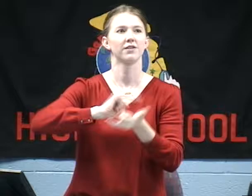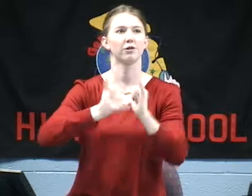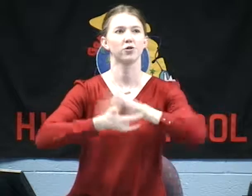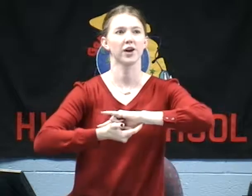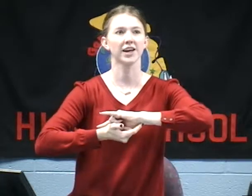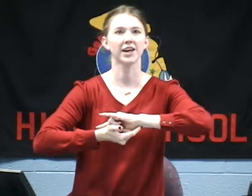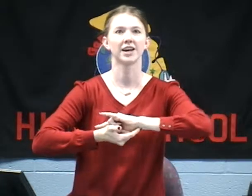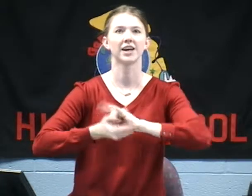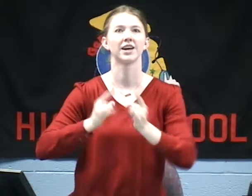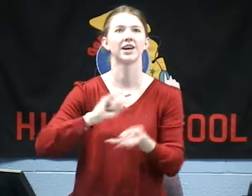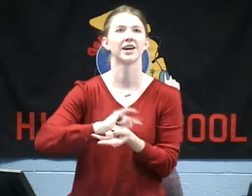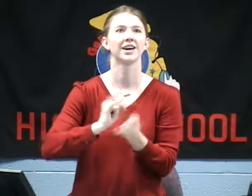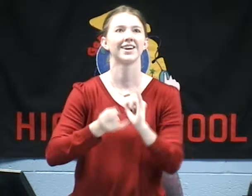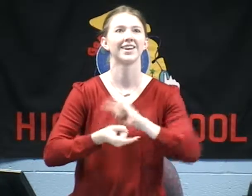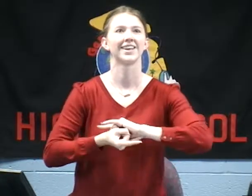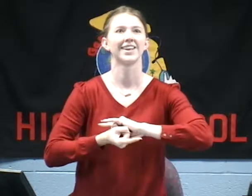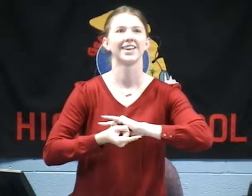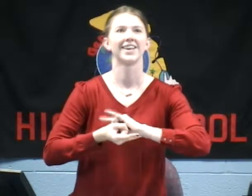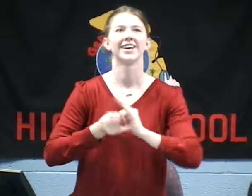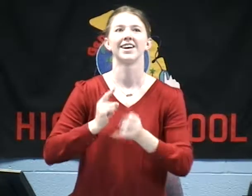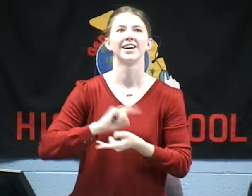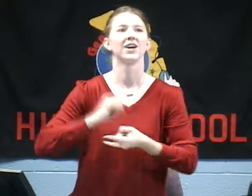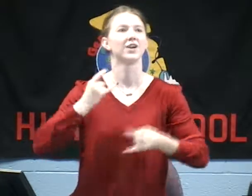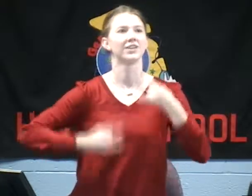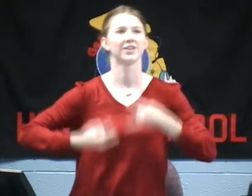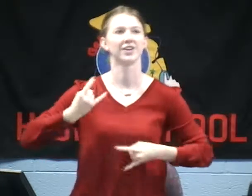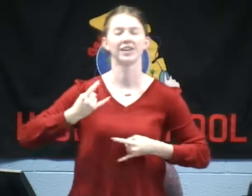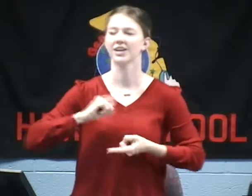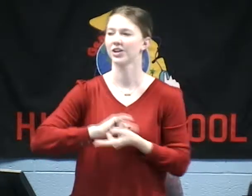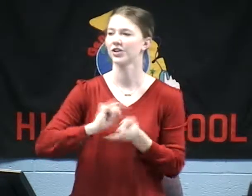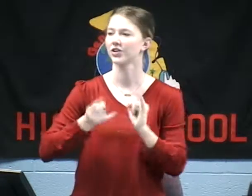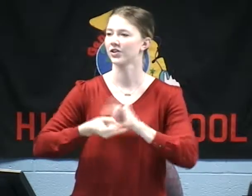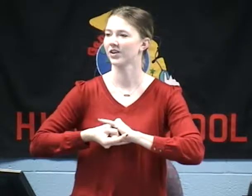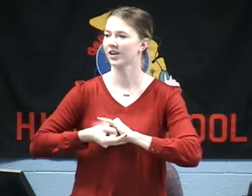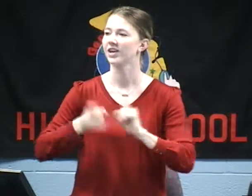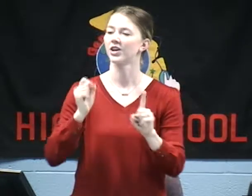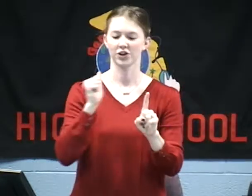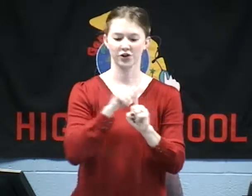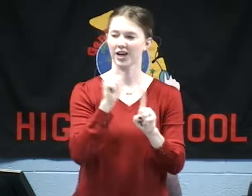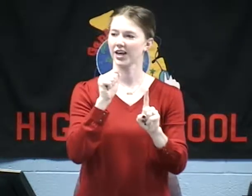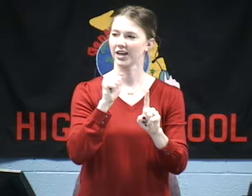right. Trick. I just don't want to write that down. I found because it's sticking.